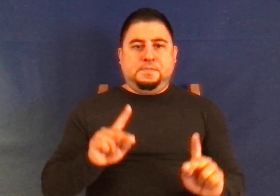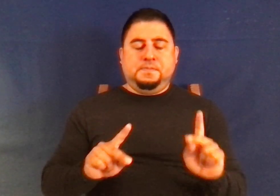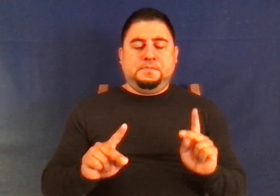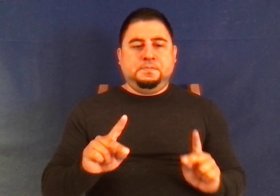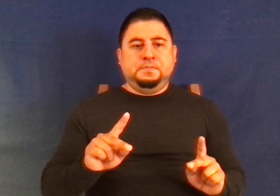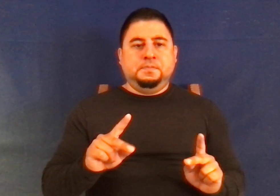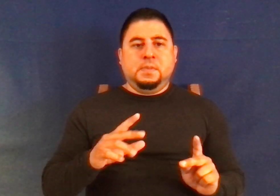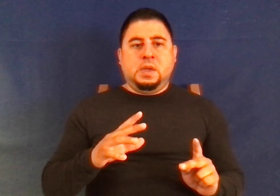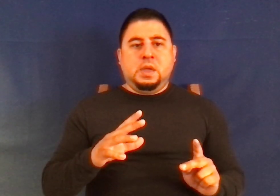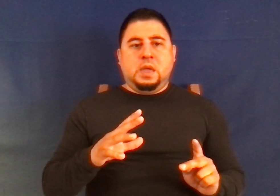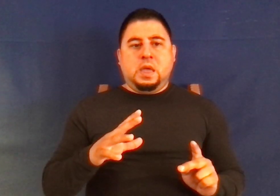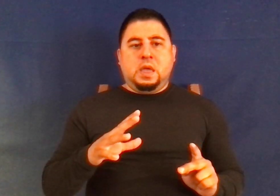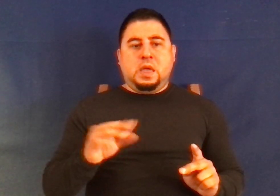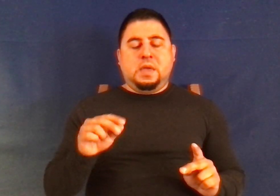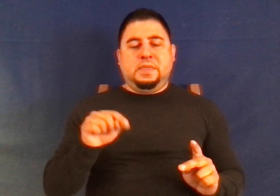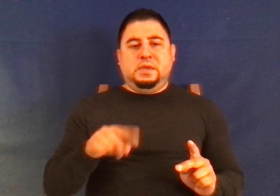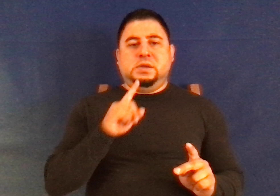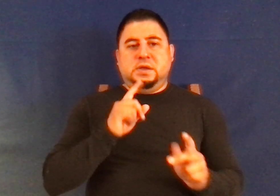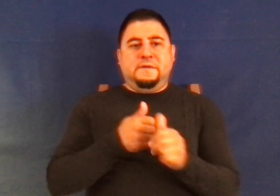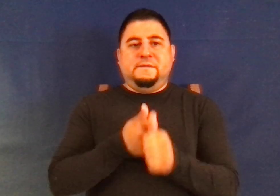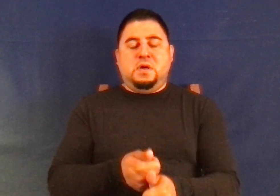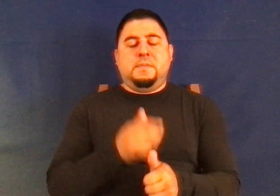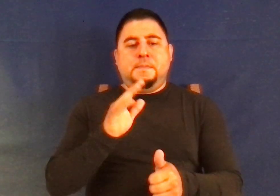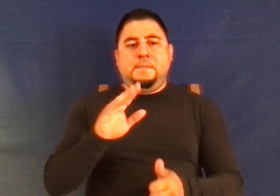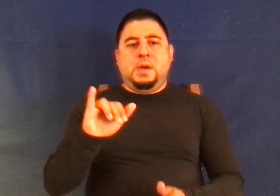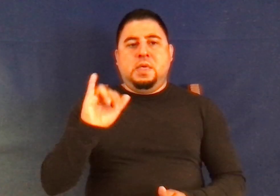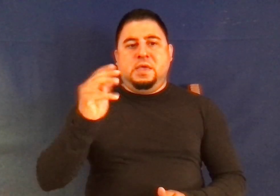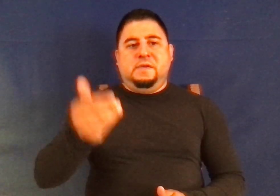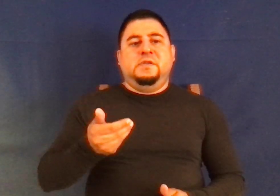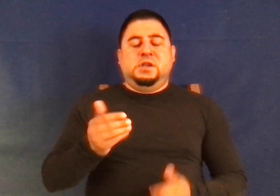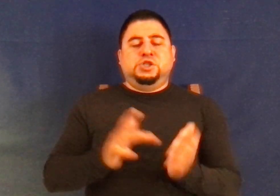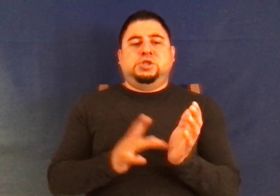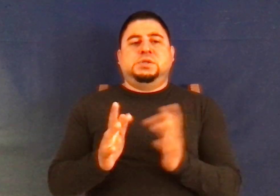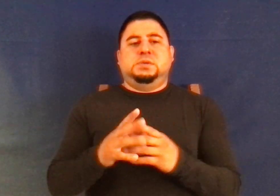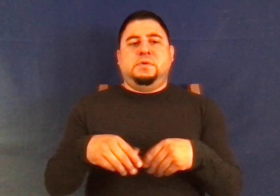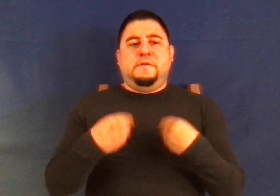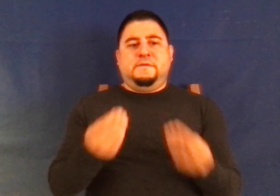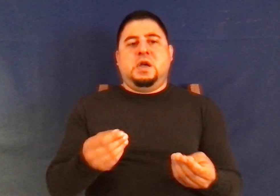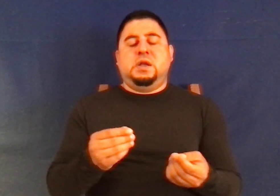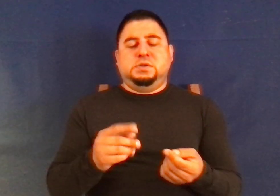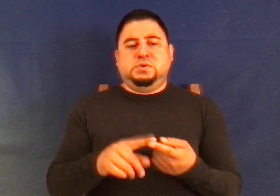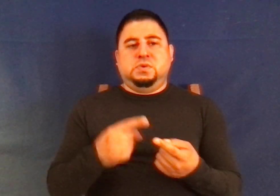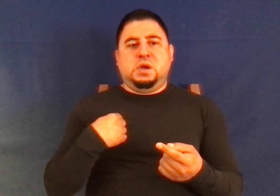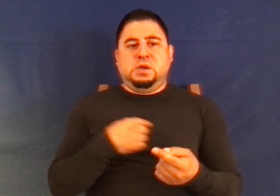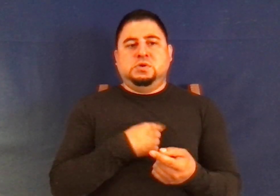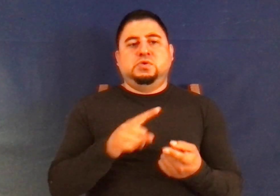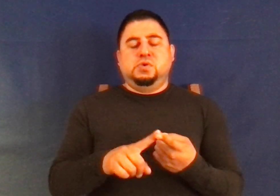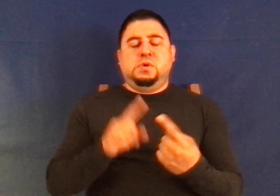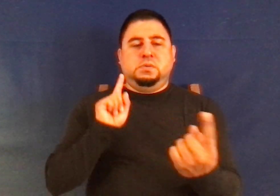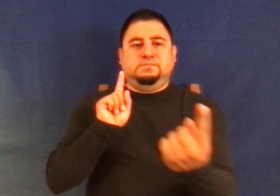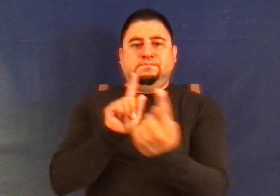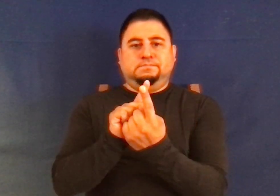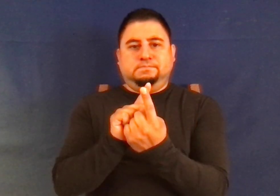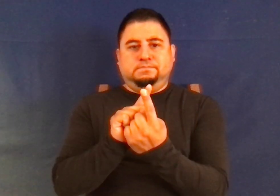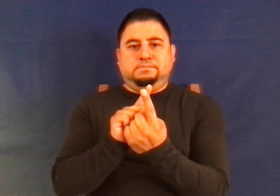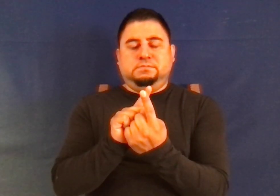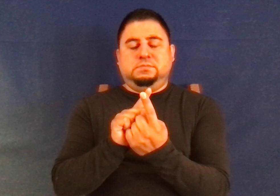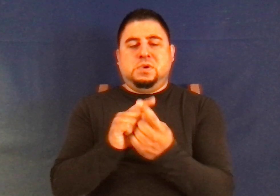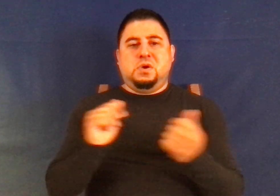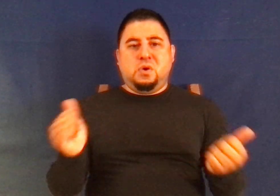And this is followed by that invitation Jesus gives to us to come to him, all you who are labor and